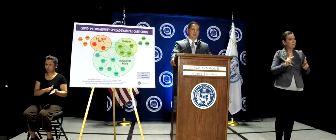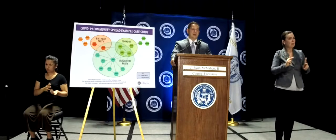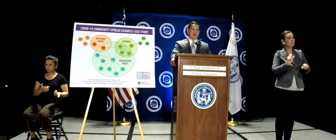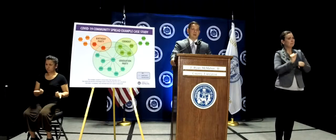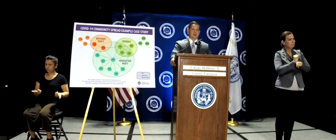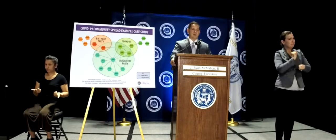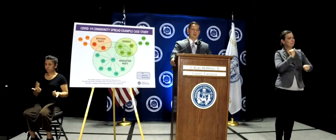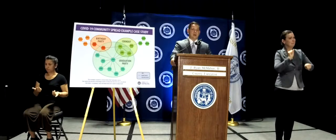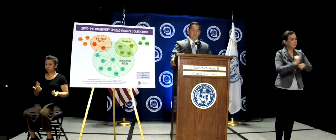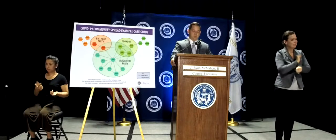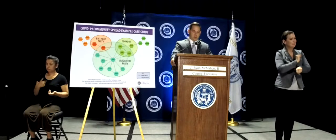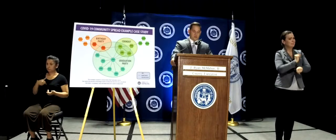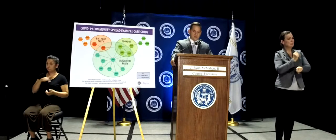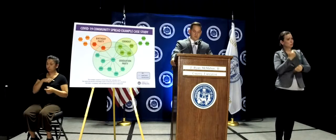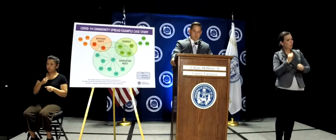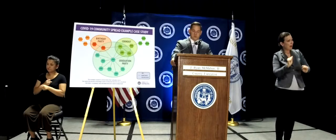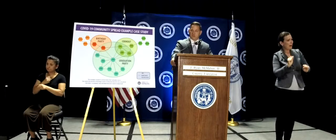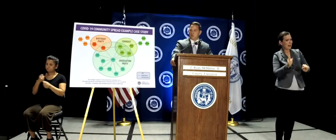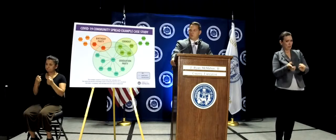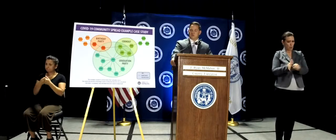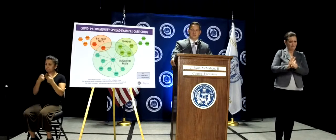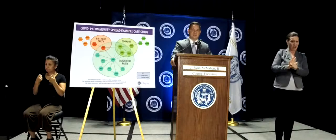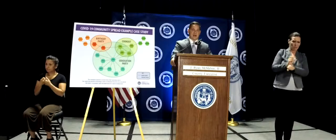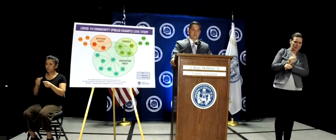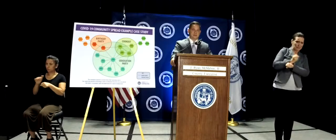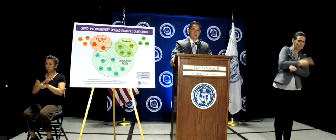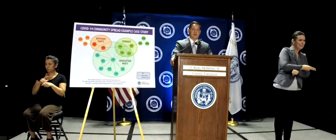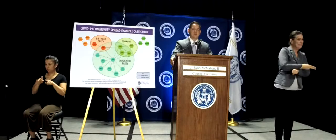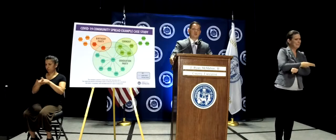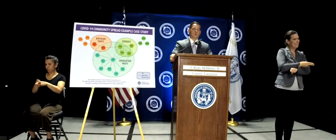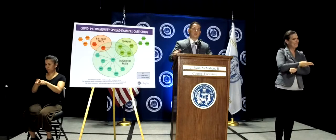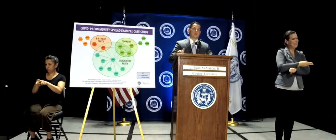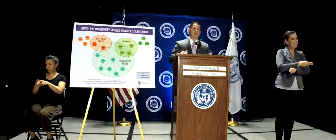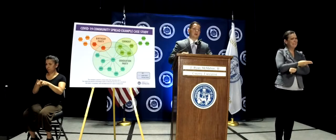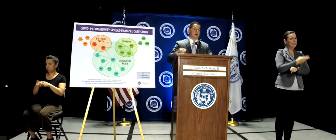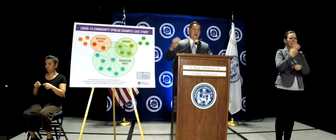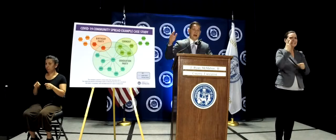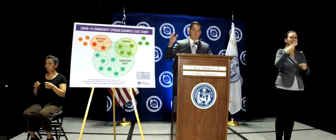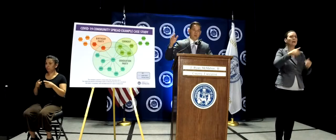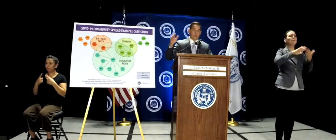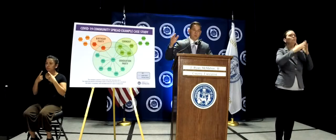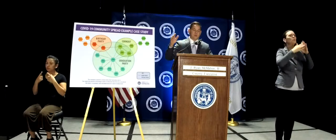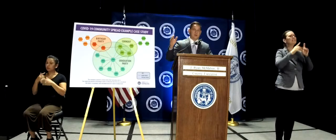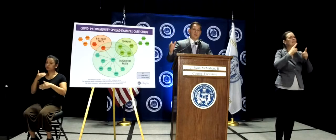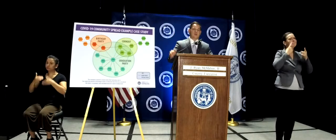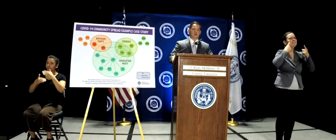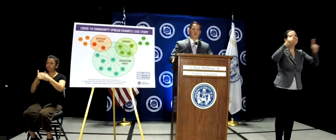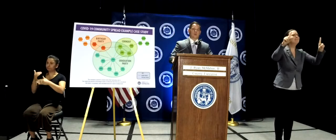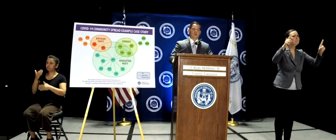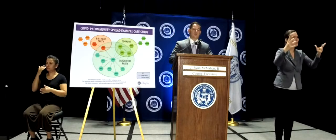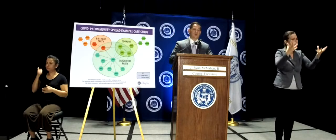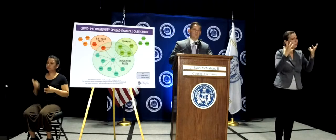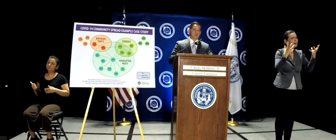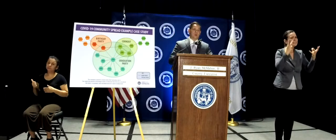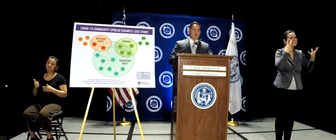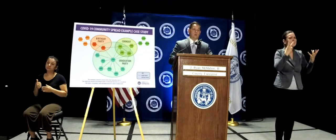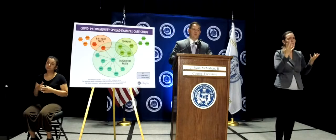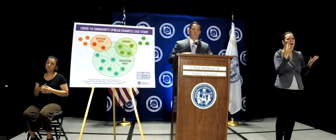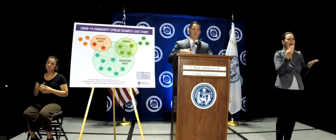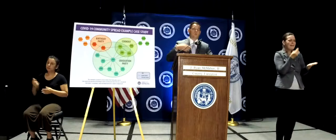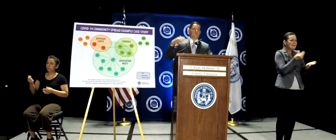fight this pandemic and to put ourselves in a position for success so we can get our economy open, so we can